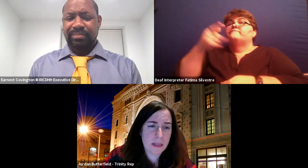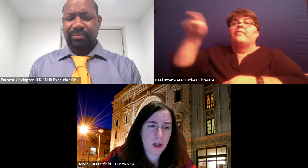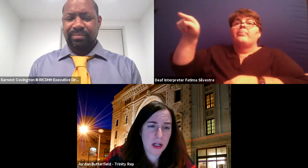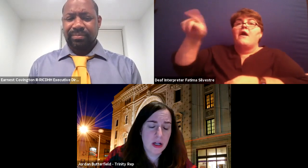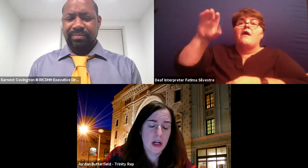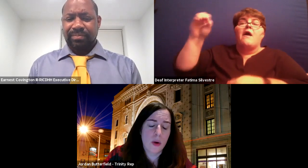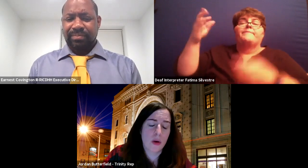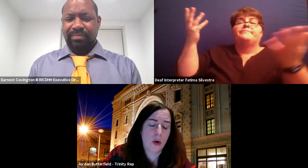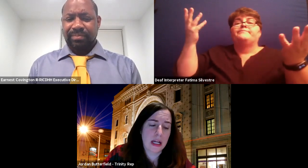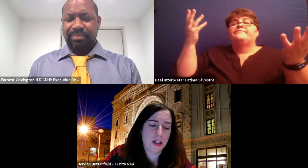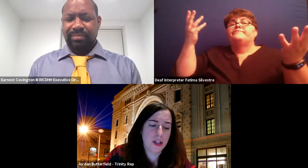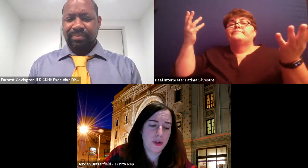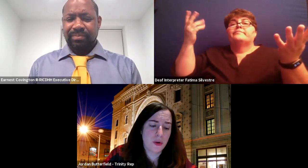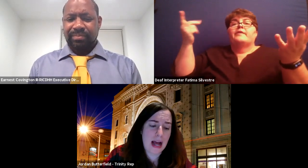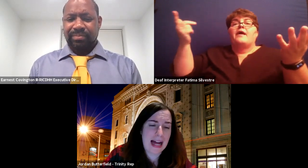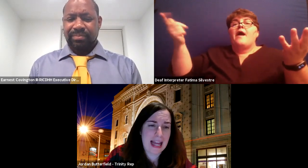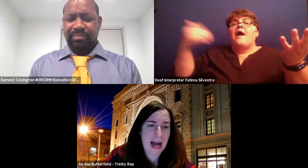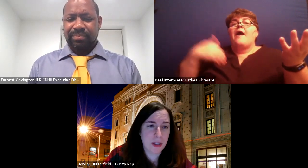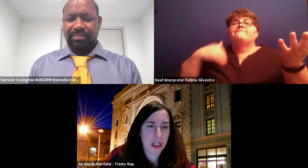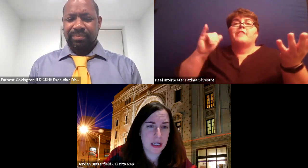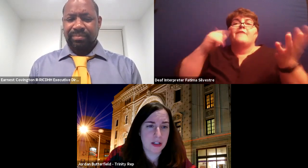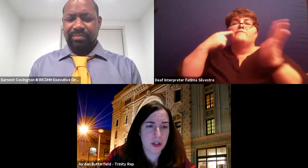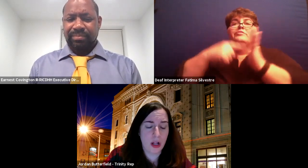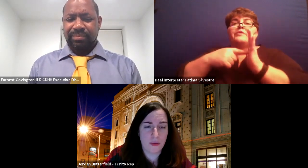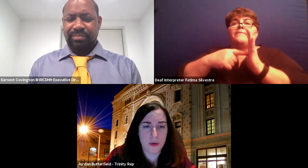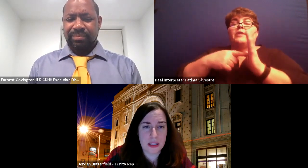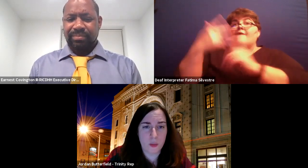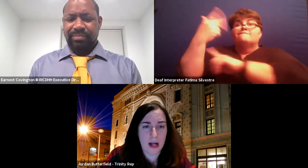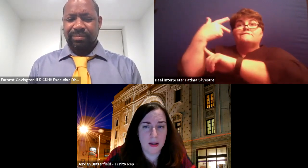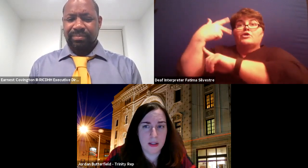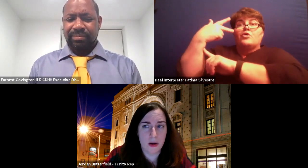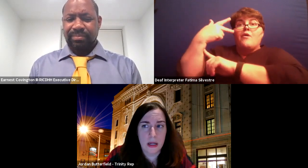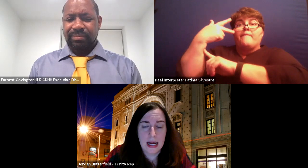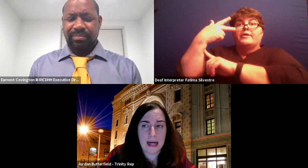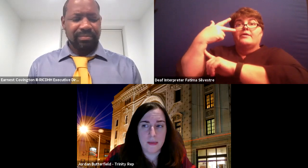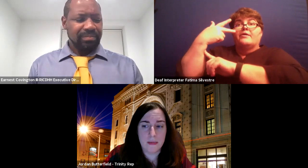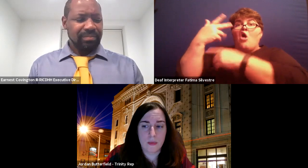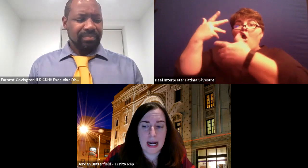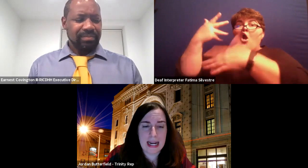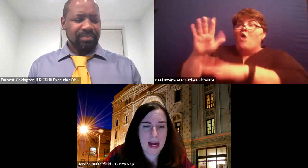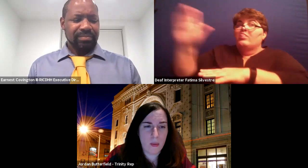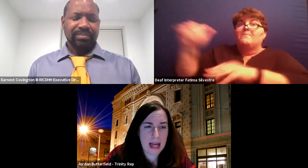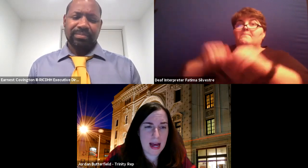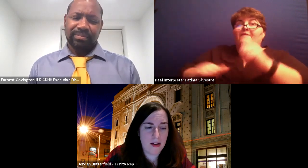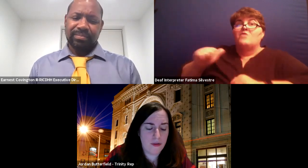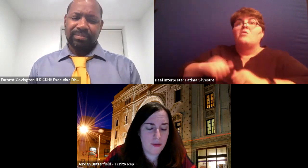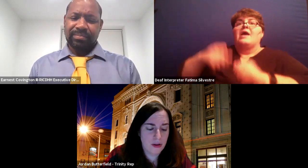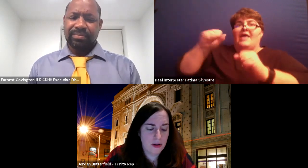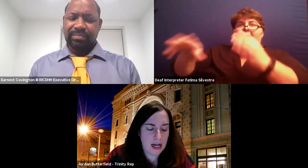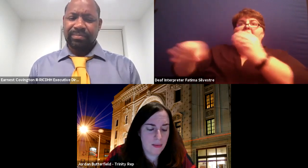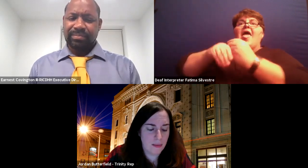our Facebook. We're working to add captioning to all of those as well. So right now we